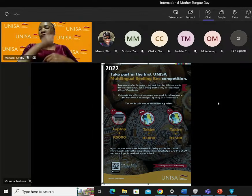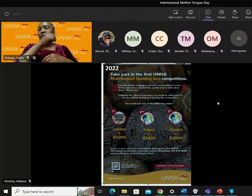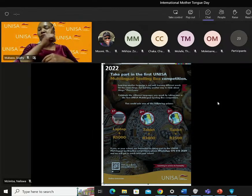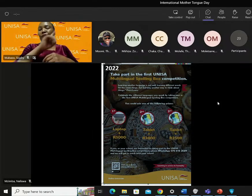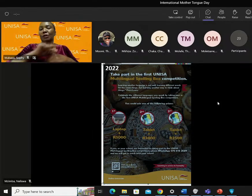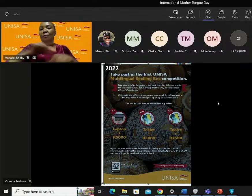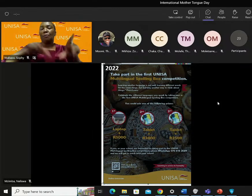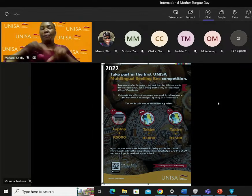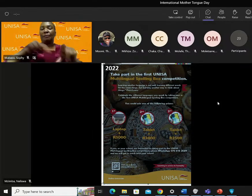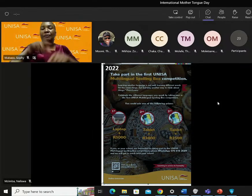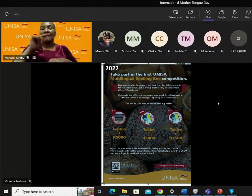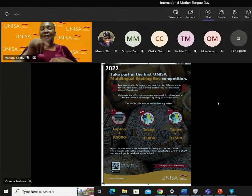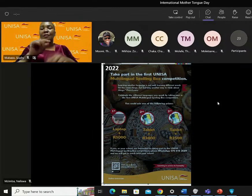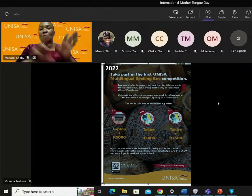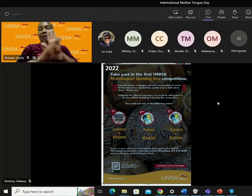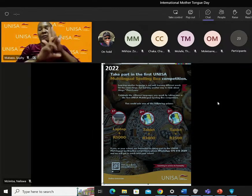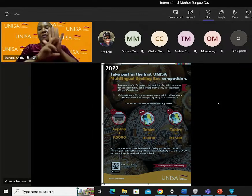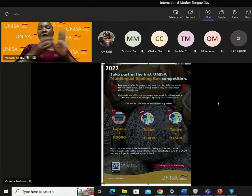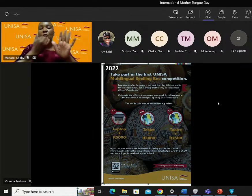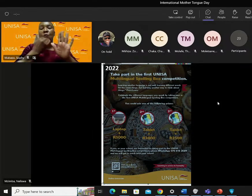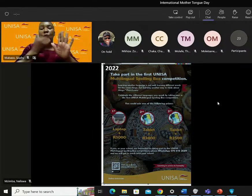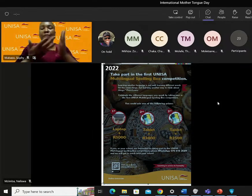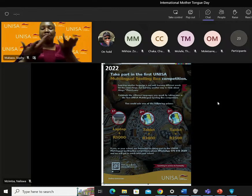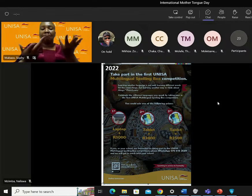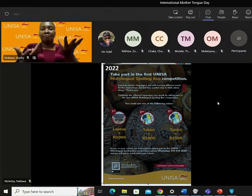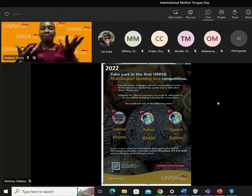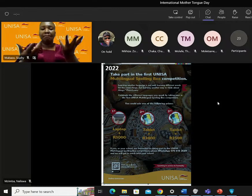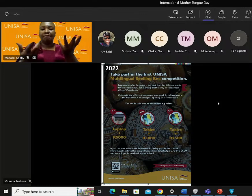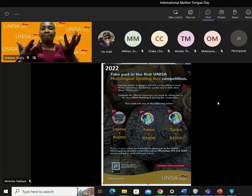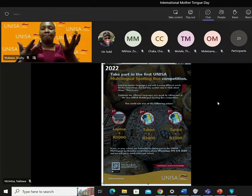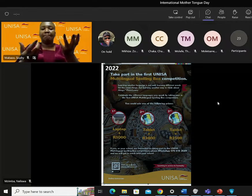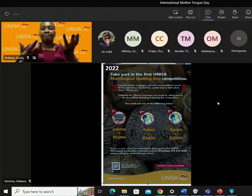was represented by